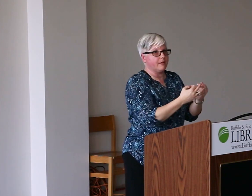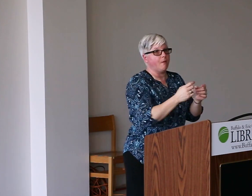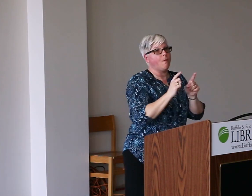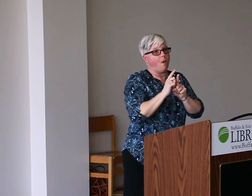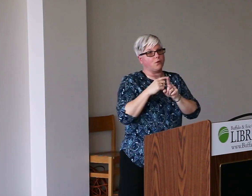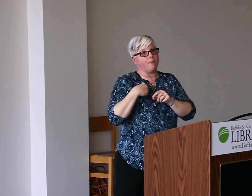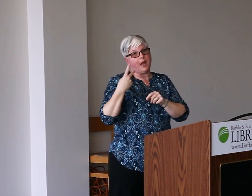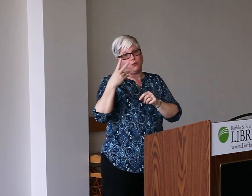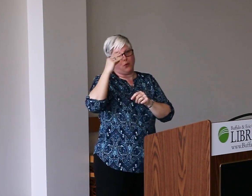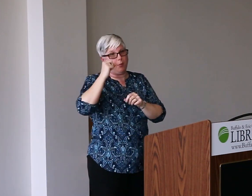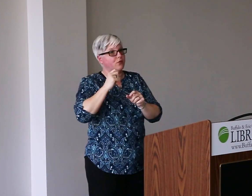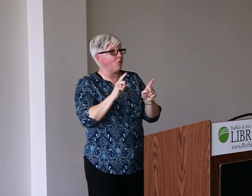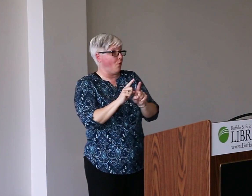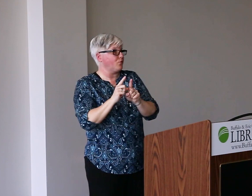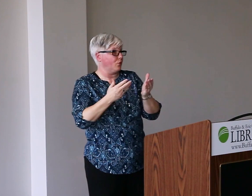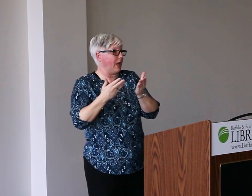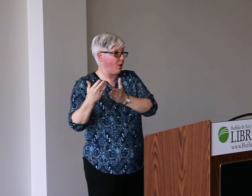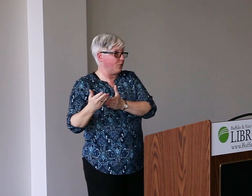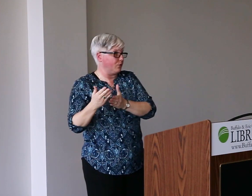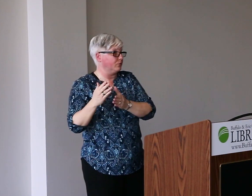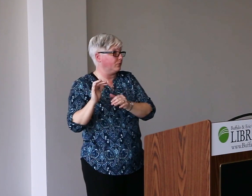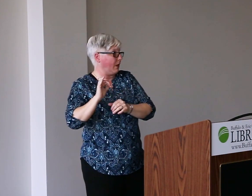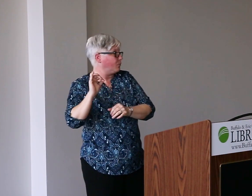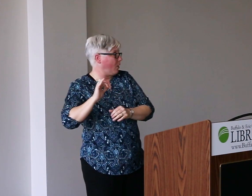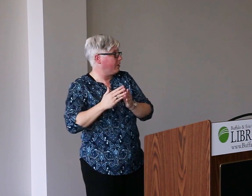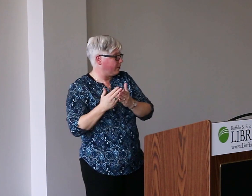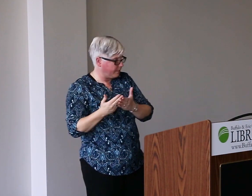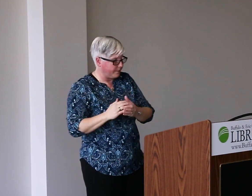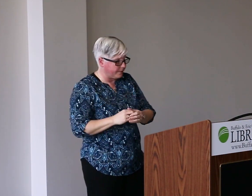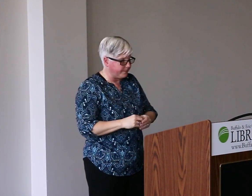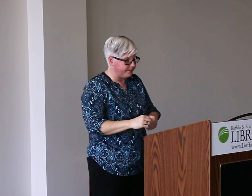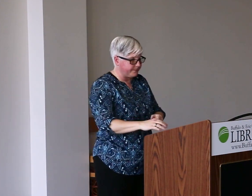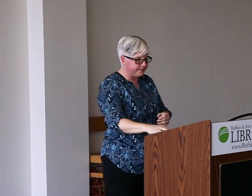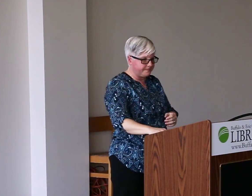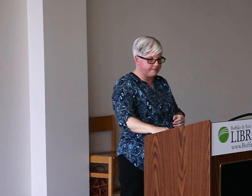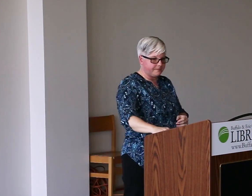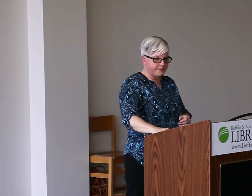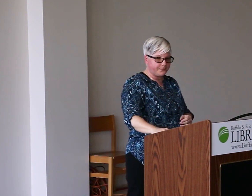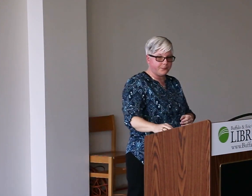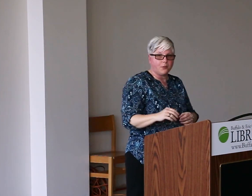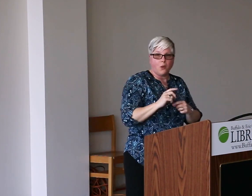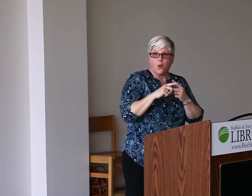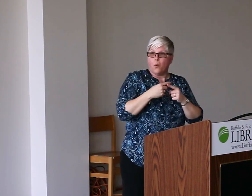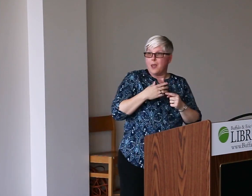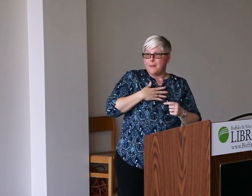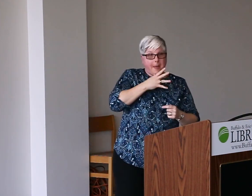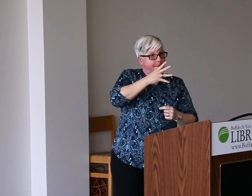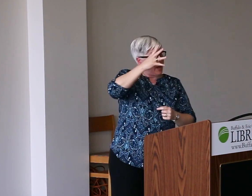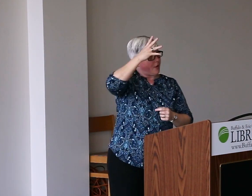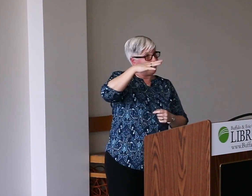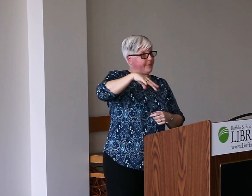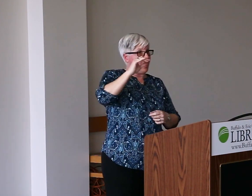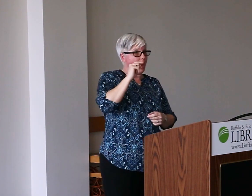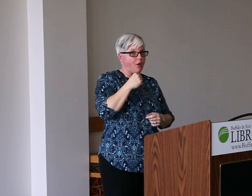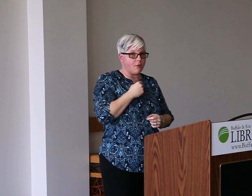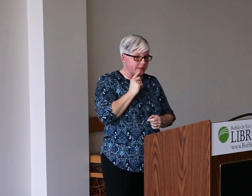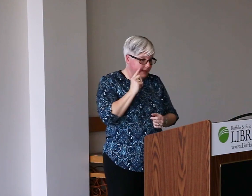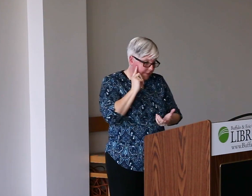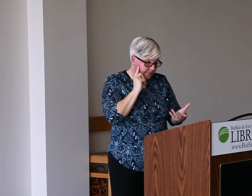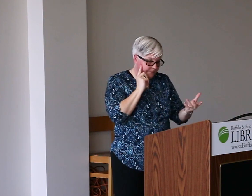know, they might have a deaf child, or the same as my two sons, they're carrier too, so they might have deaf children. When my parents found